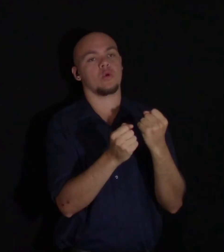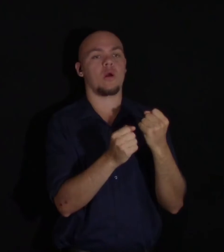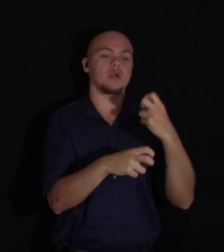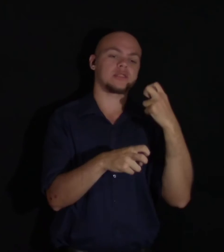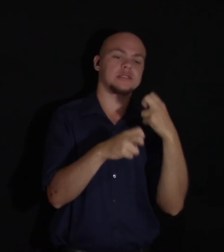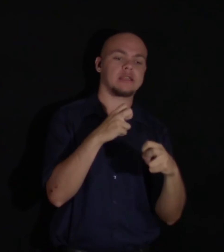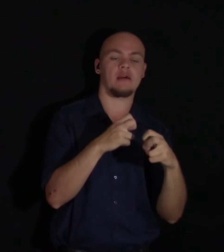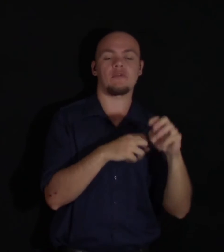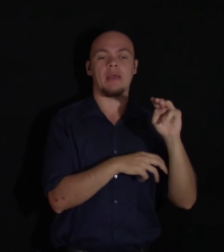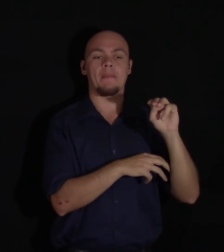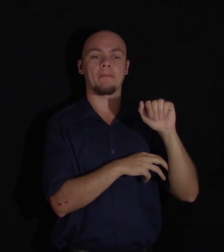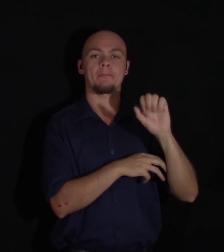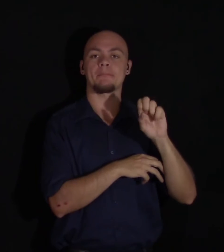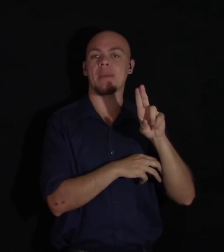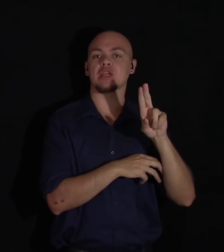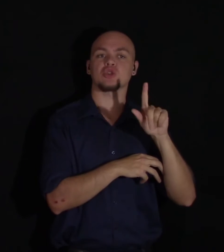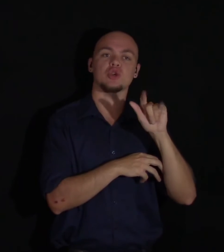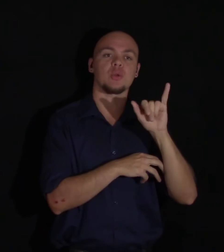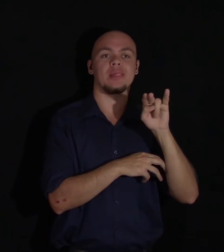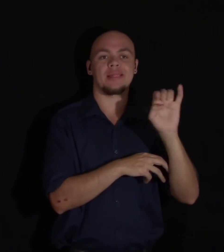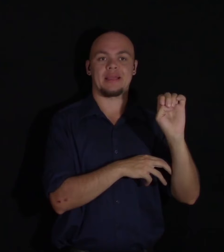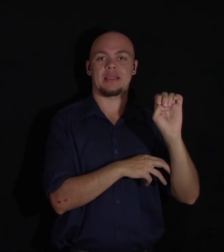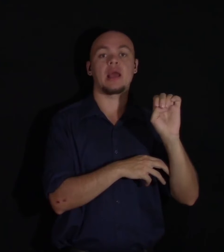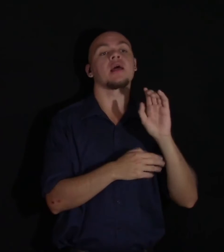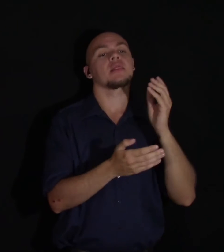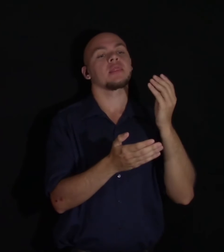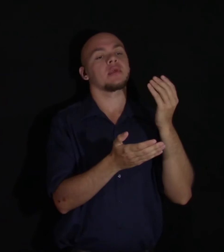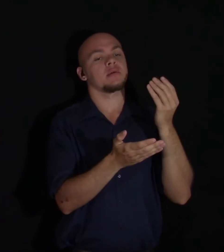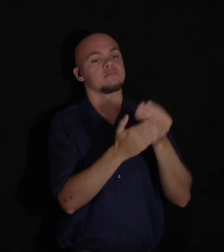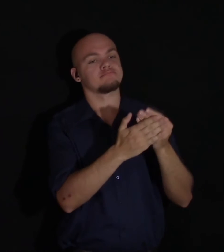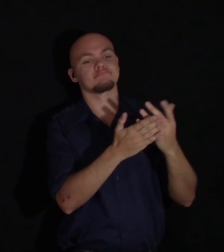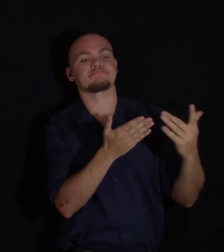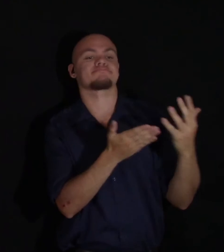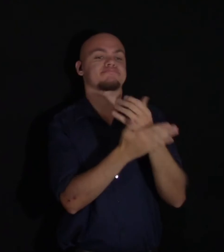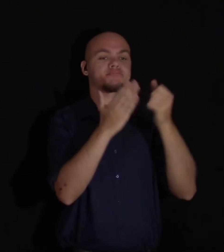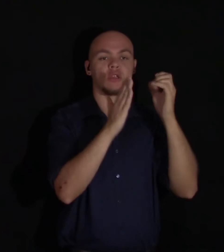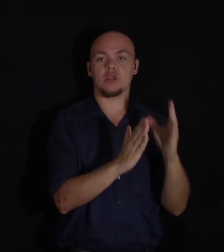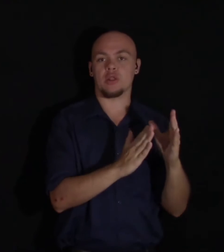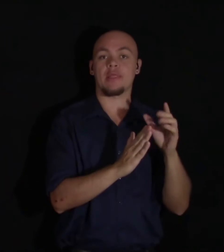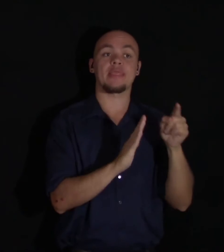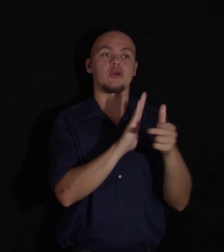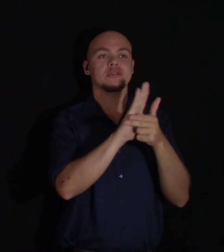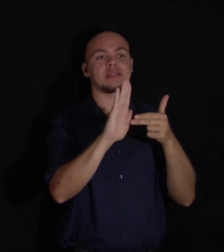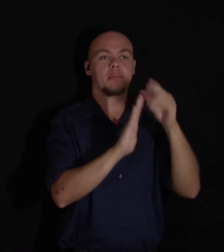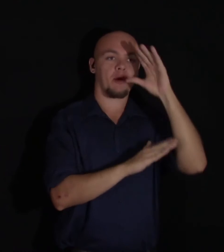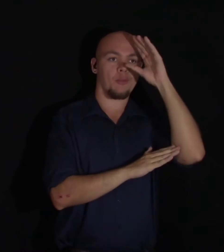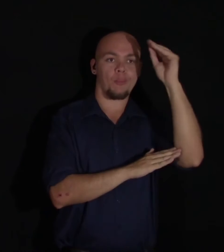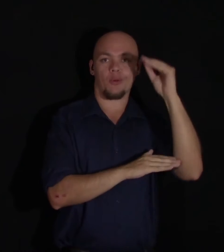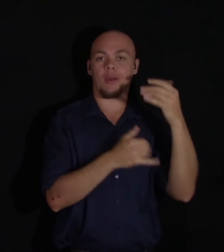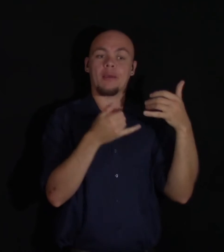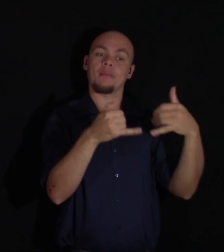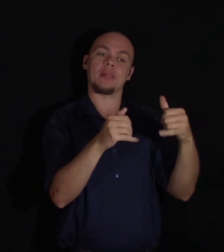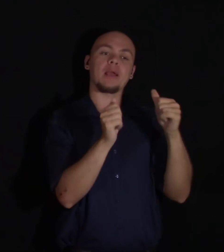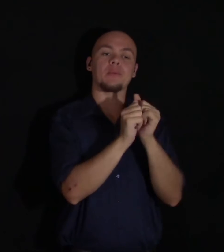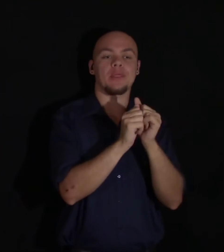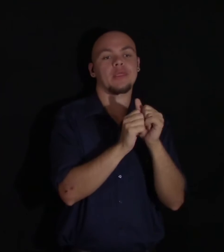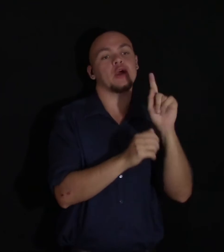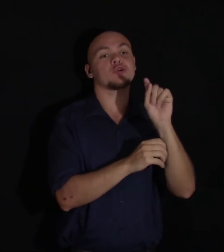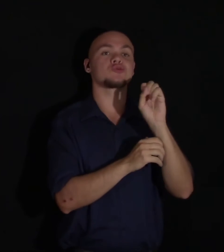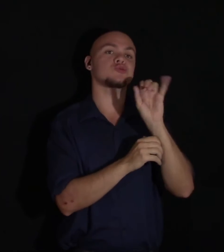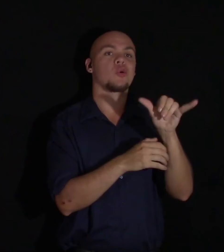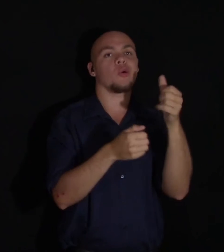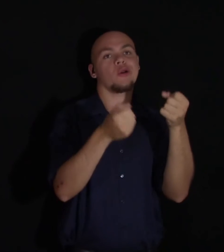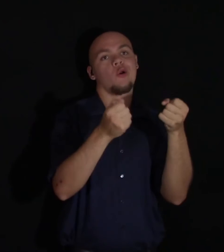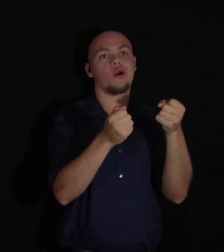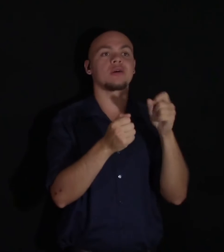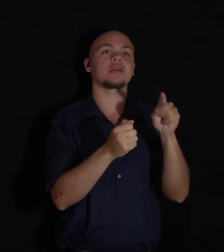masculine. They are the breadwinner of the family. They are the stereotypical boy who grew up playing with toy cars and wants